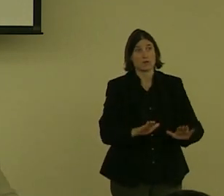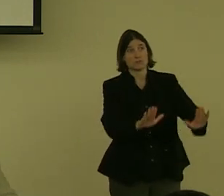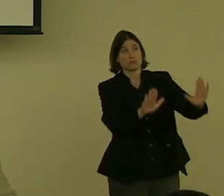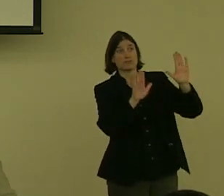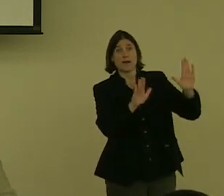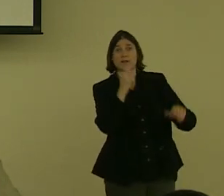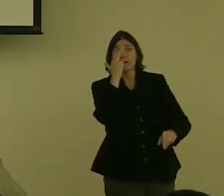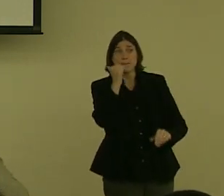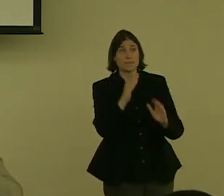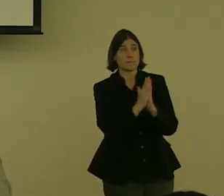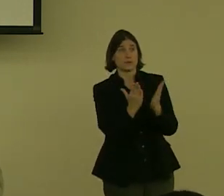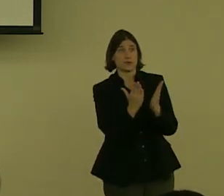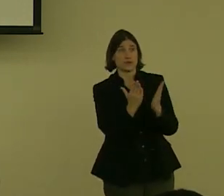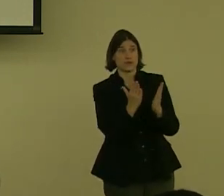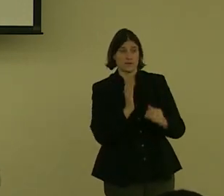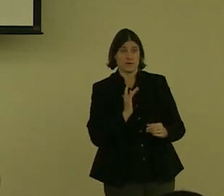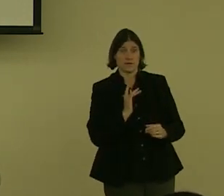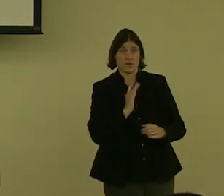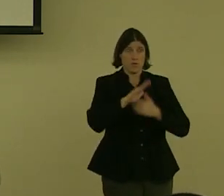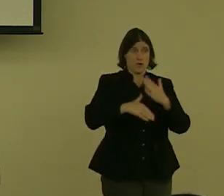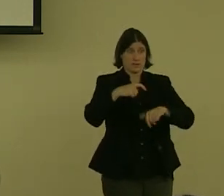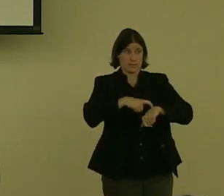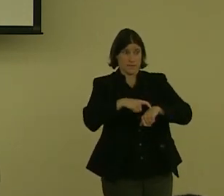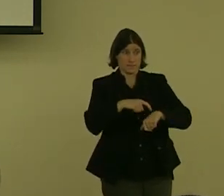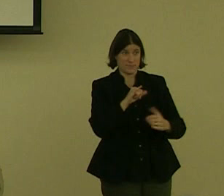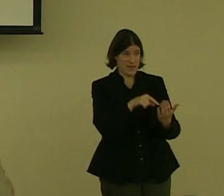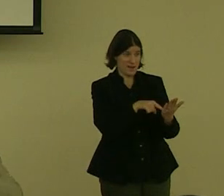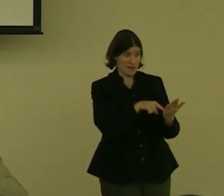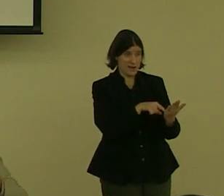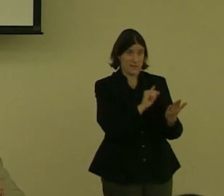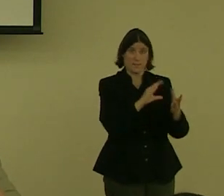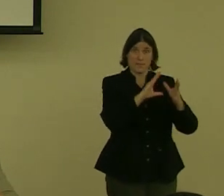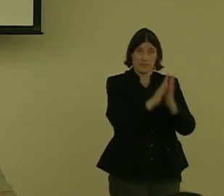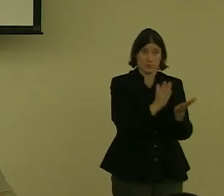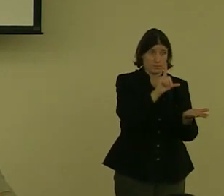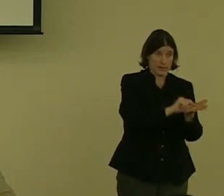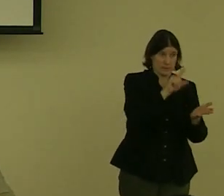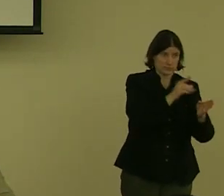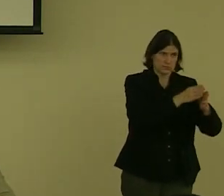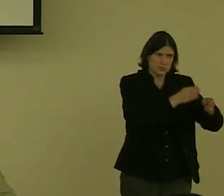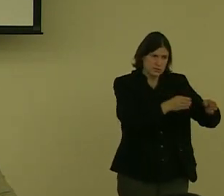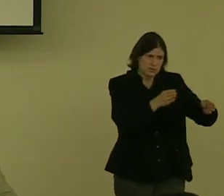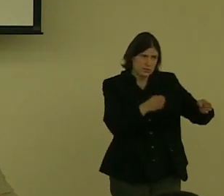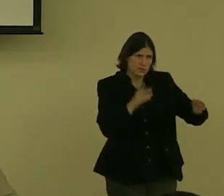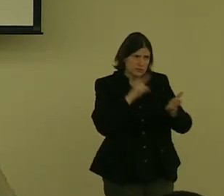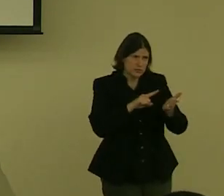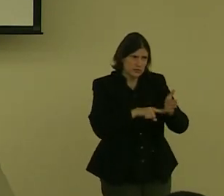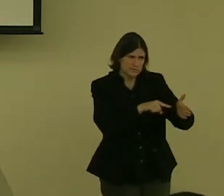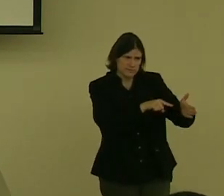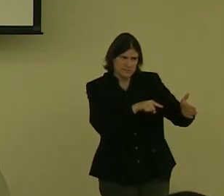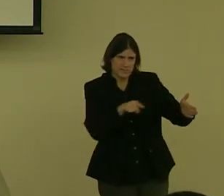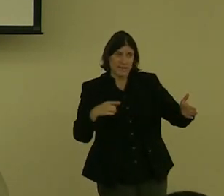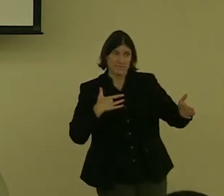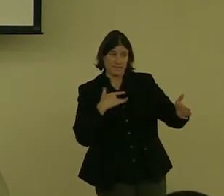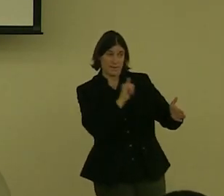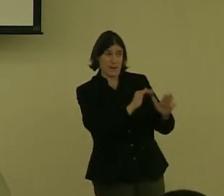by chapter, they explore what could be the greatest comic book of all time, and then knock it down. Every